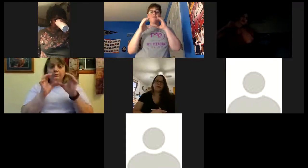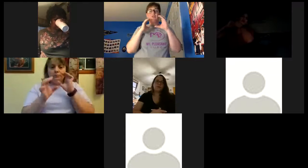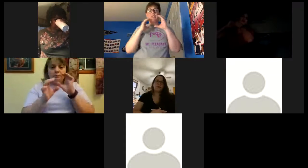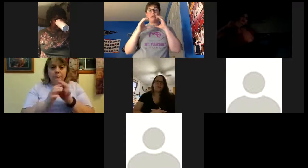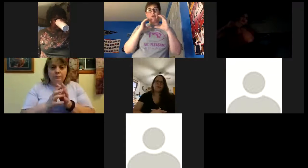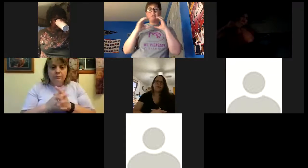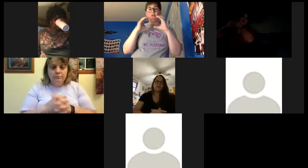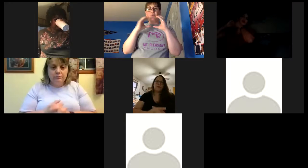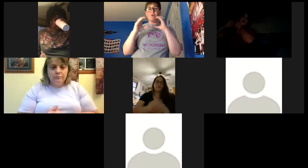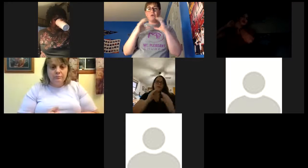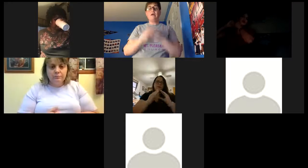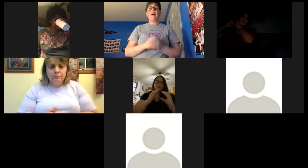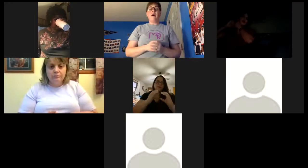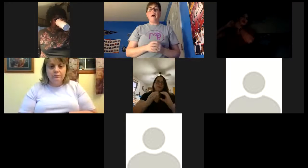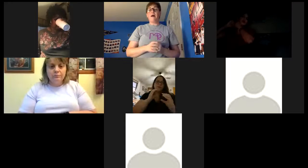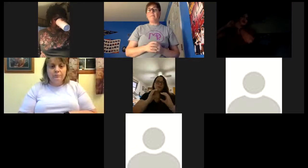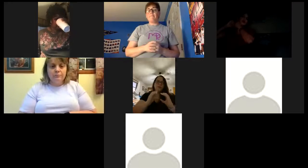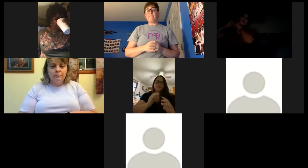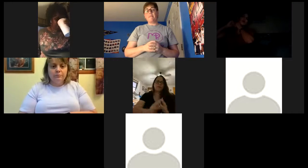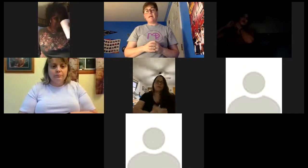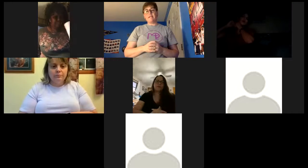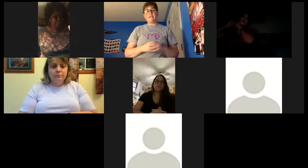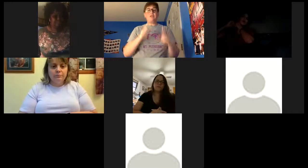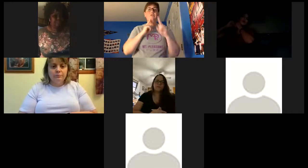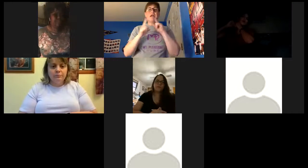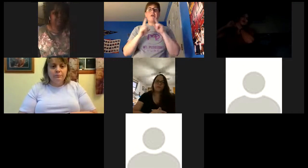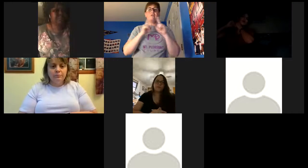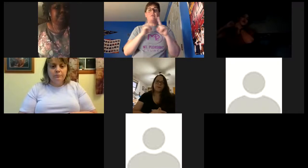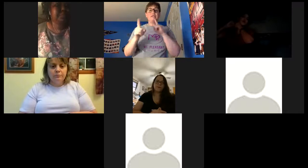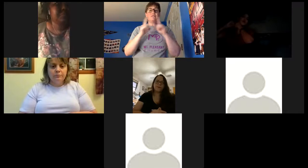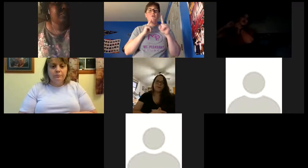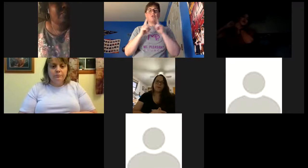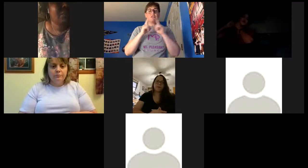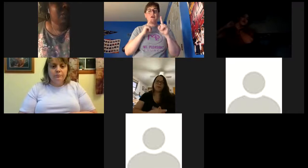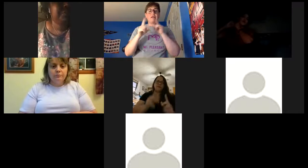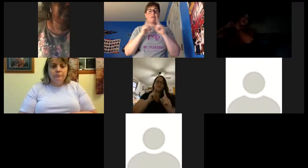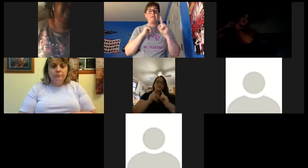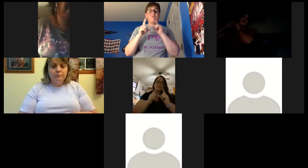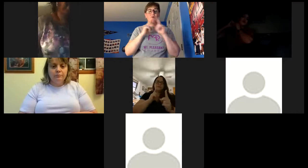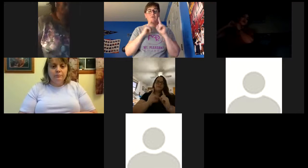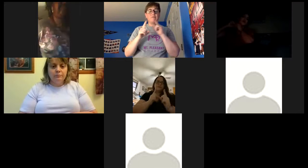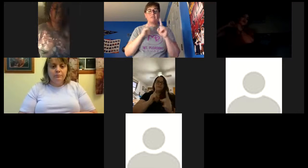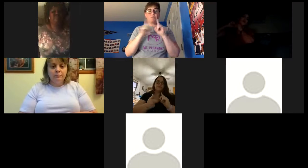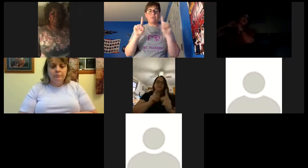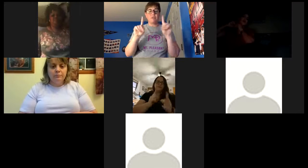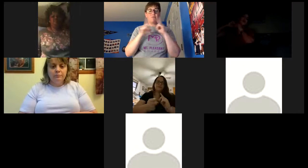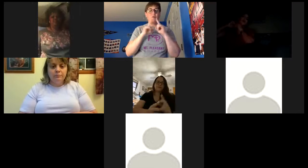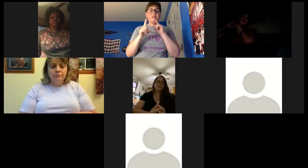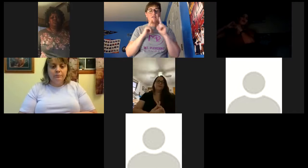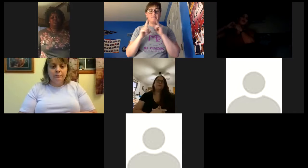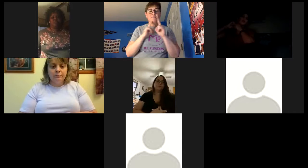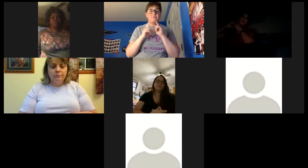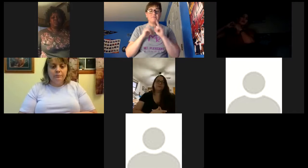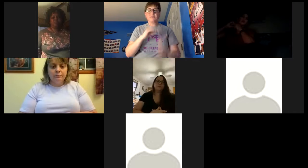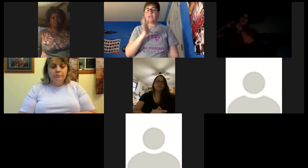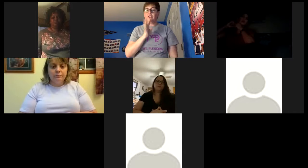initializing the first letter of the word. But now it's more just talking back and forth. It's with the number